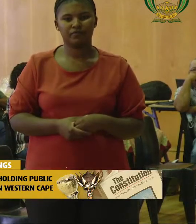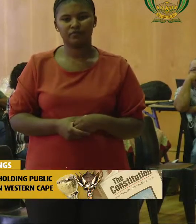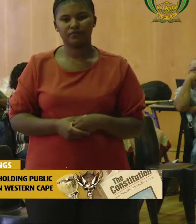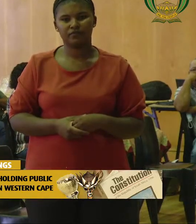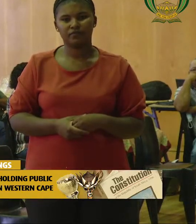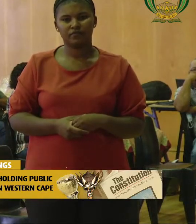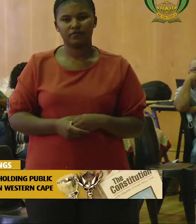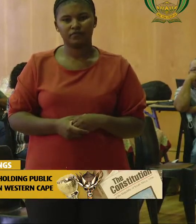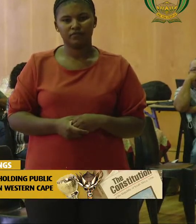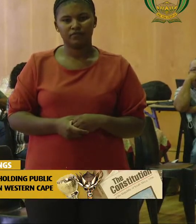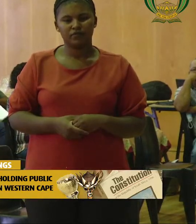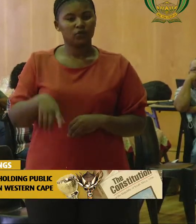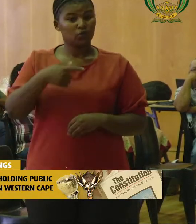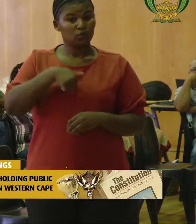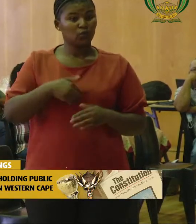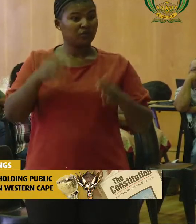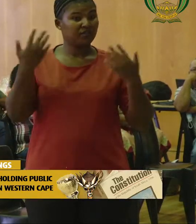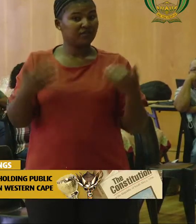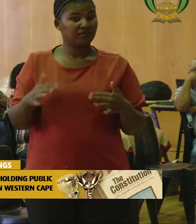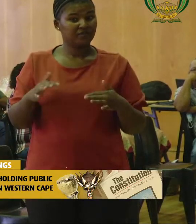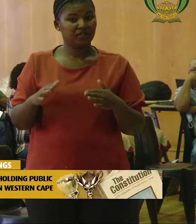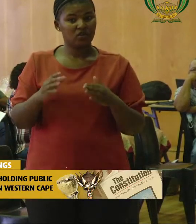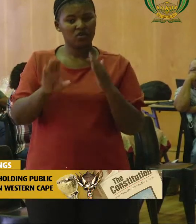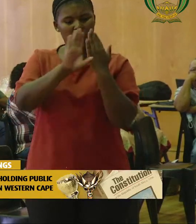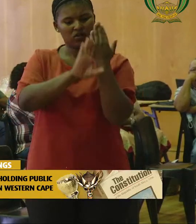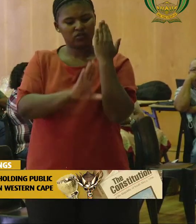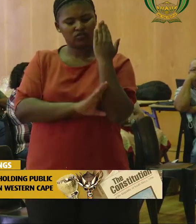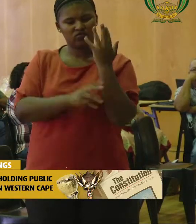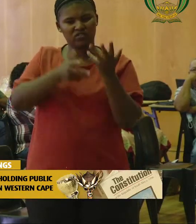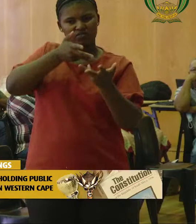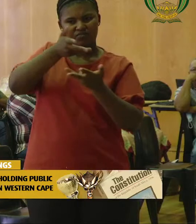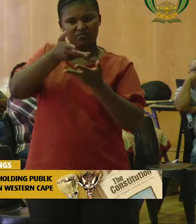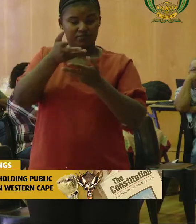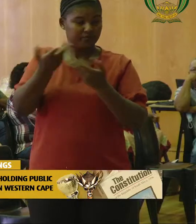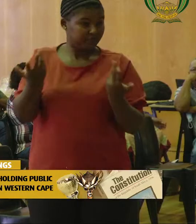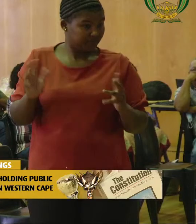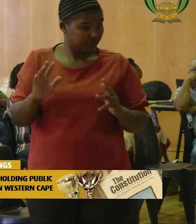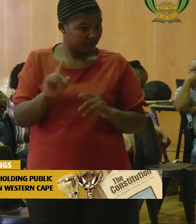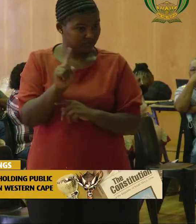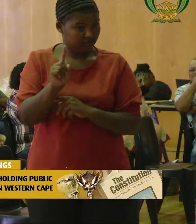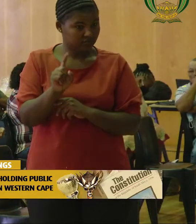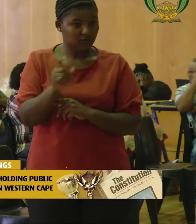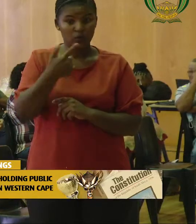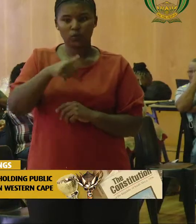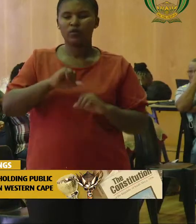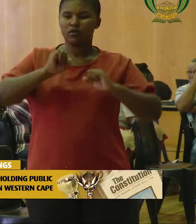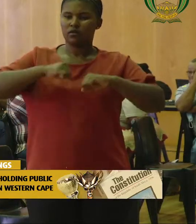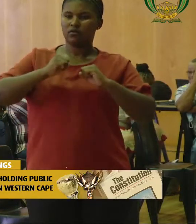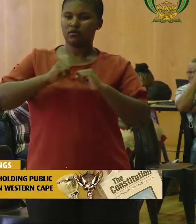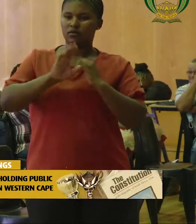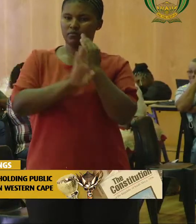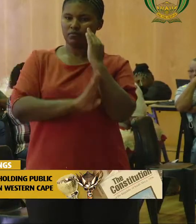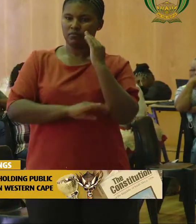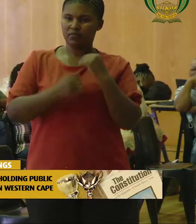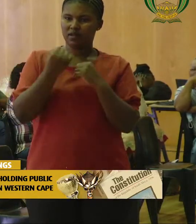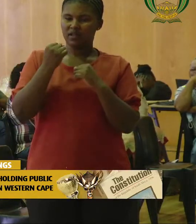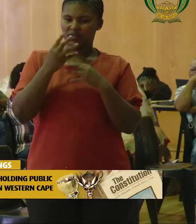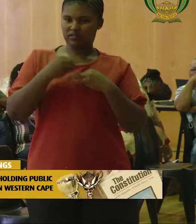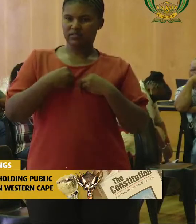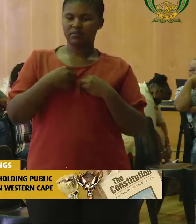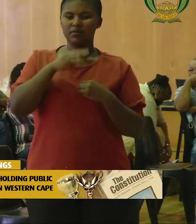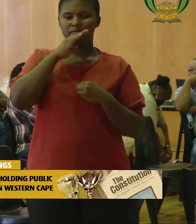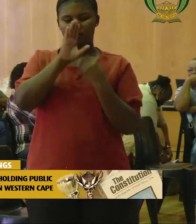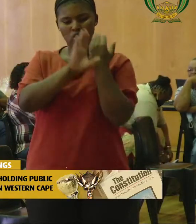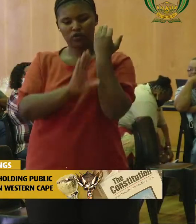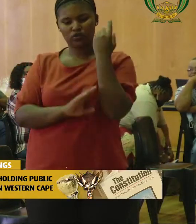have we ever thought about our constitution? If we allow this bill to go through, then we have to change our constitution.